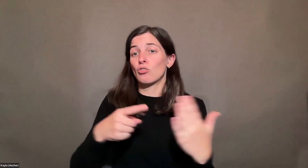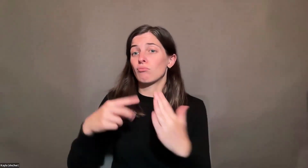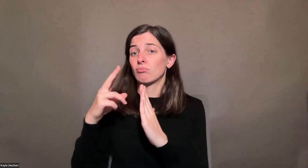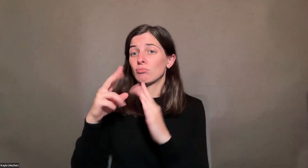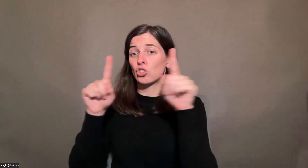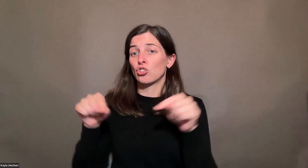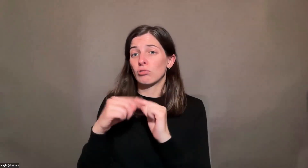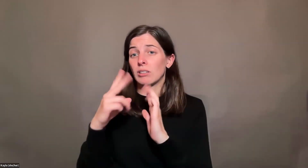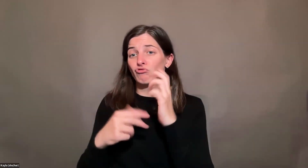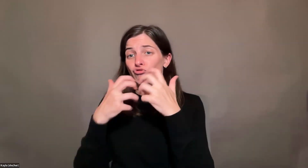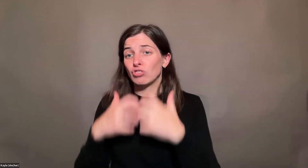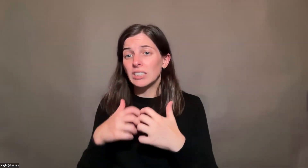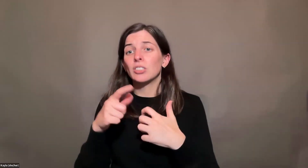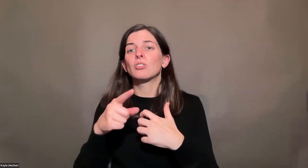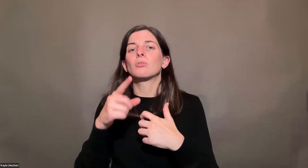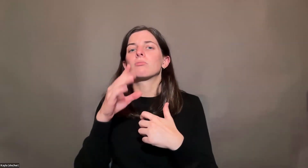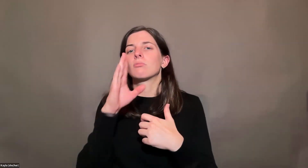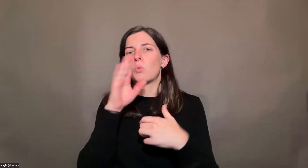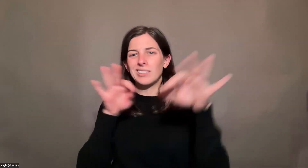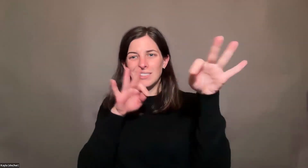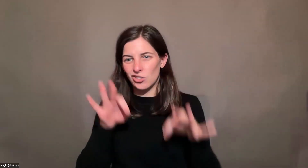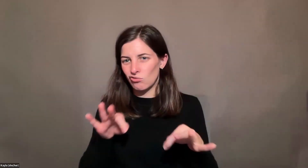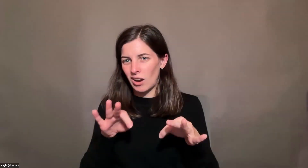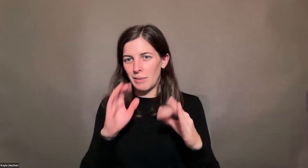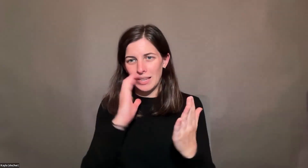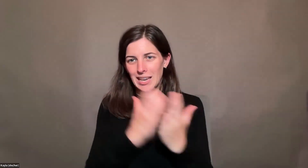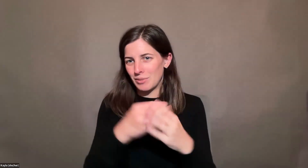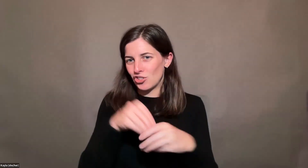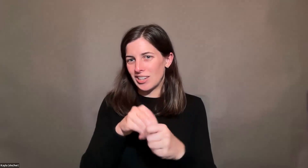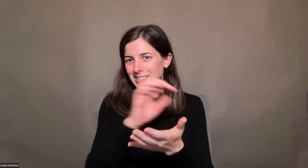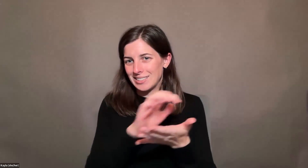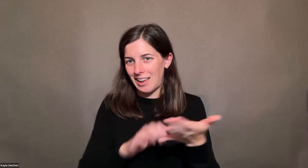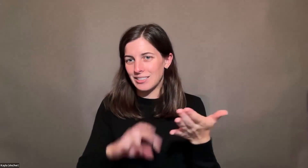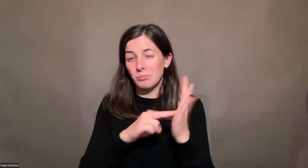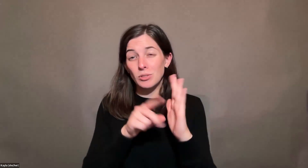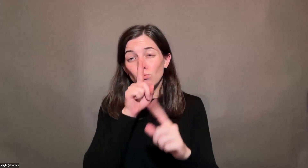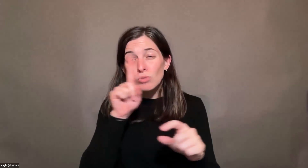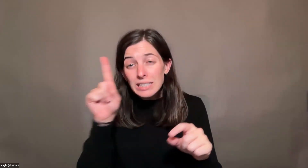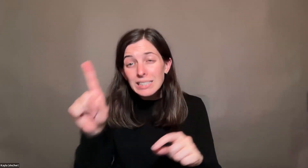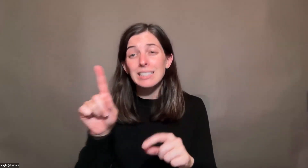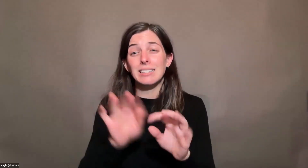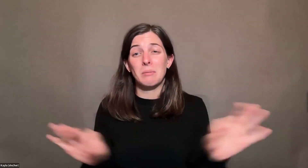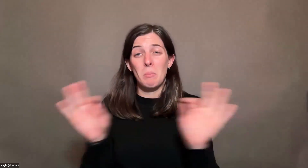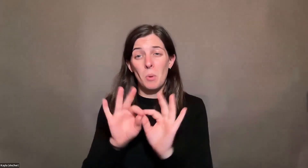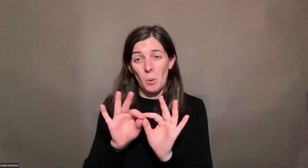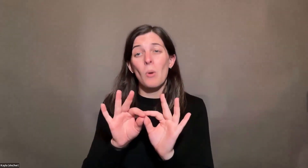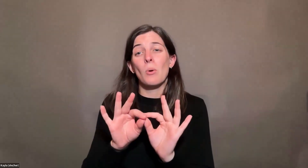the image in the text level. So it is also important, so a user can, or visitor can get